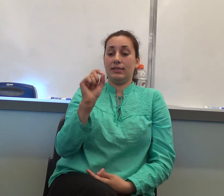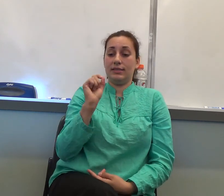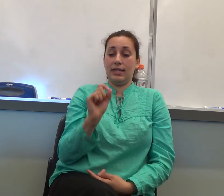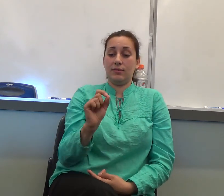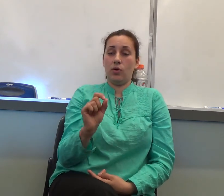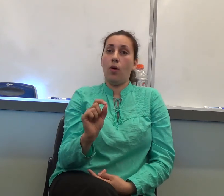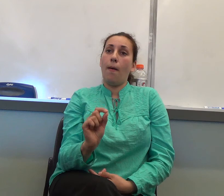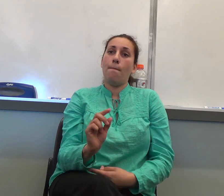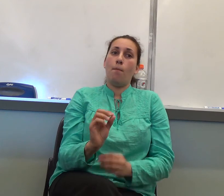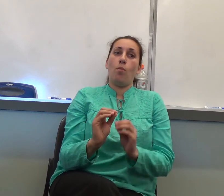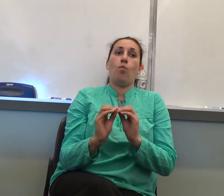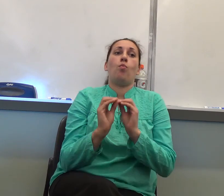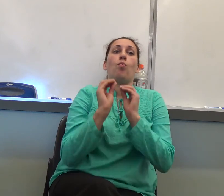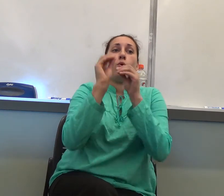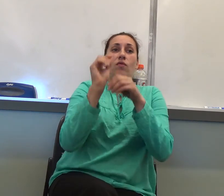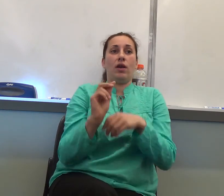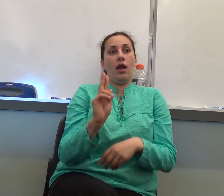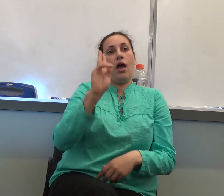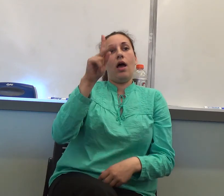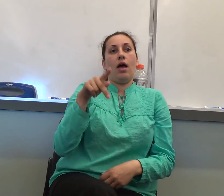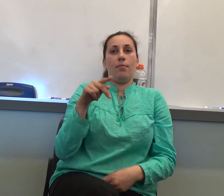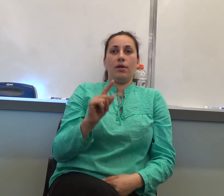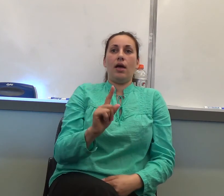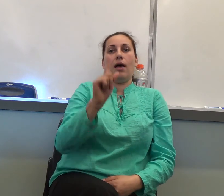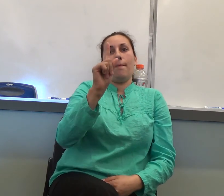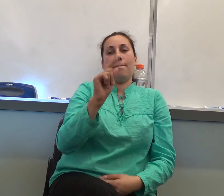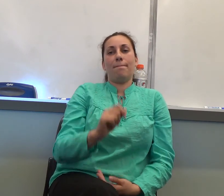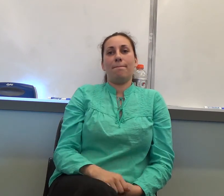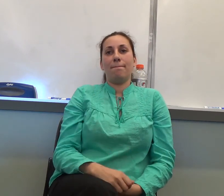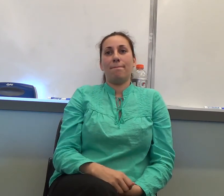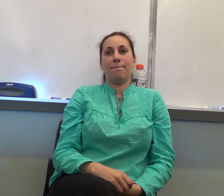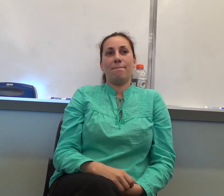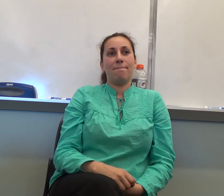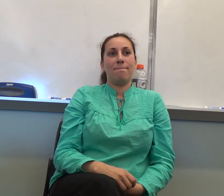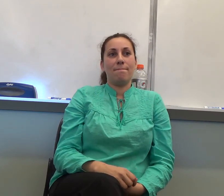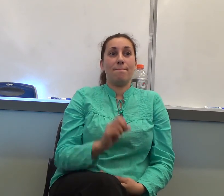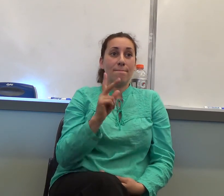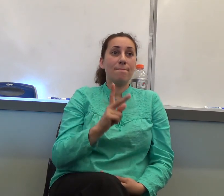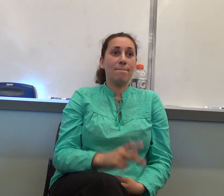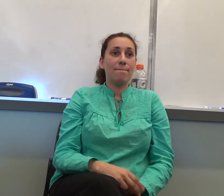started doing the dividing. Okay, let's do some more.